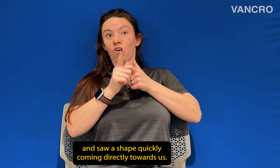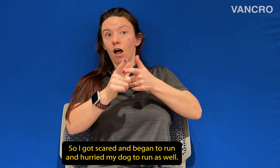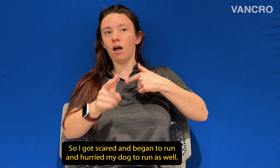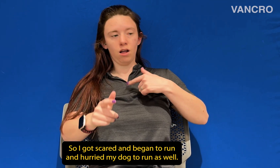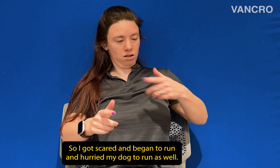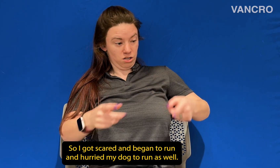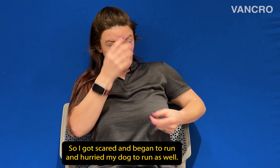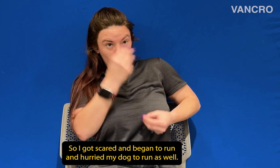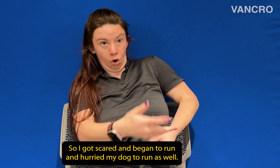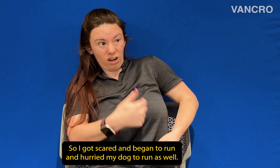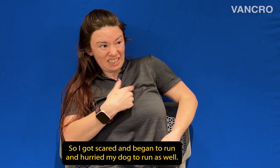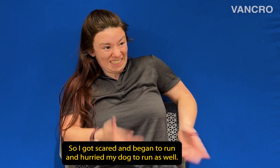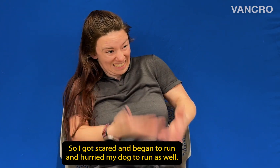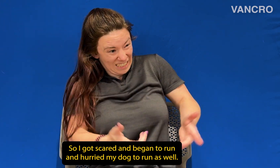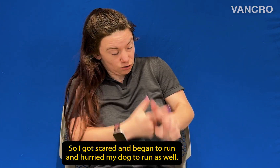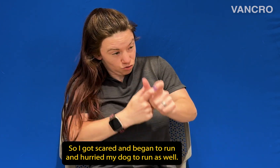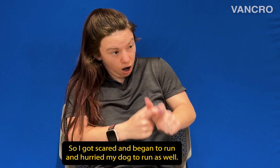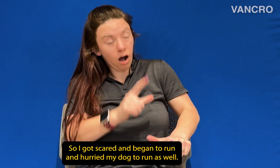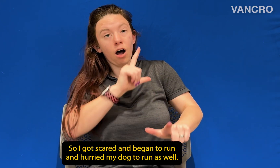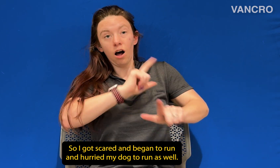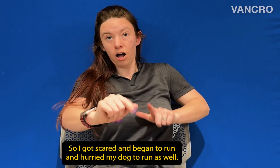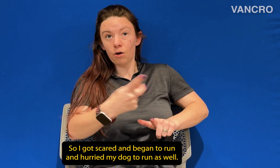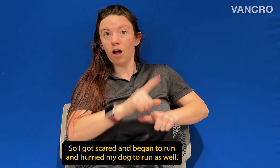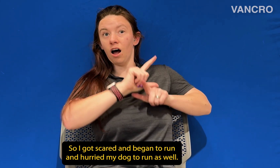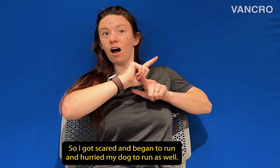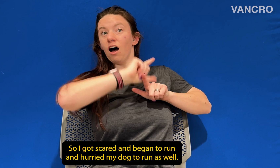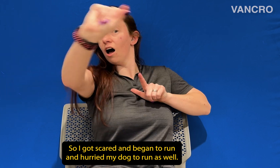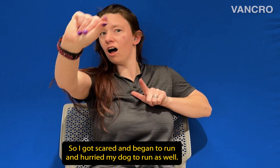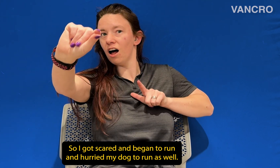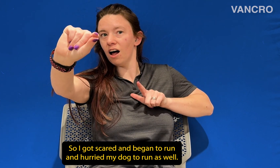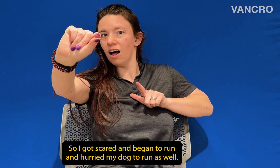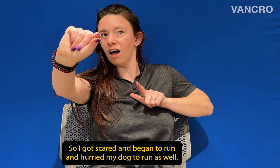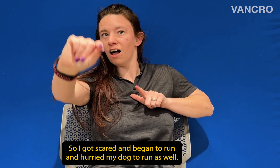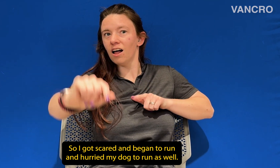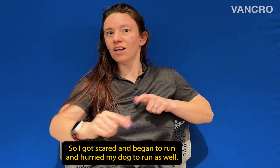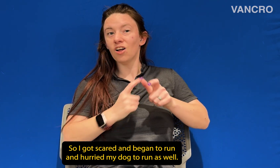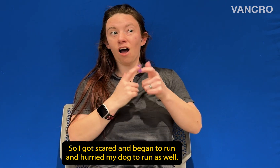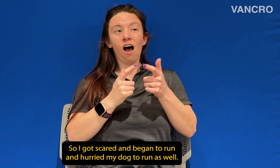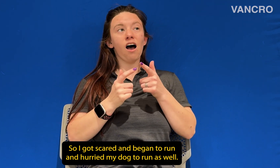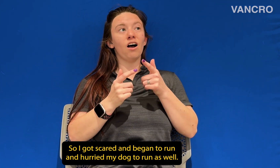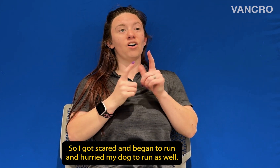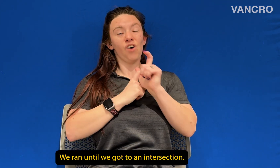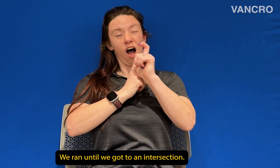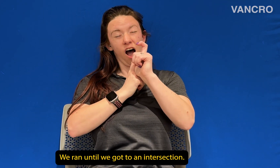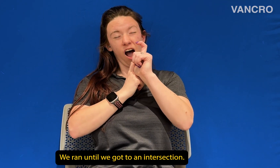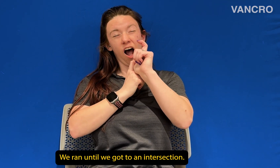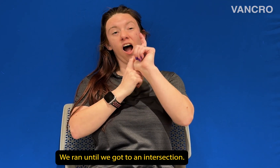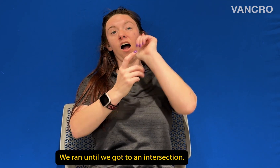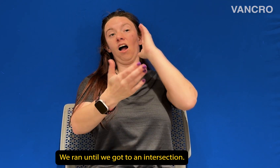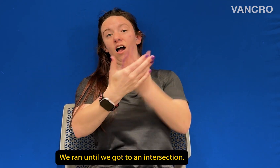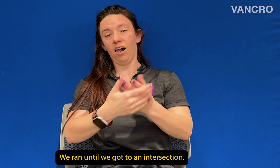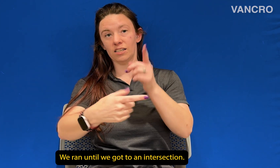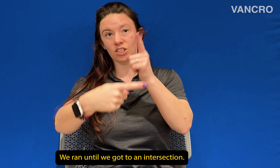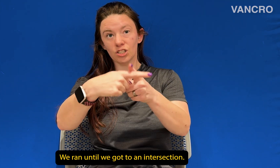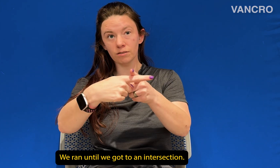So I got scared and began to run and hurried my dog to run as well. We ran until we got to an